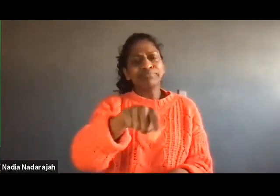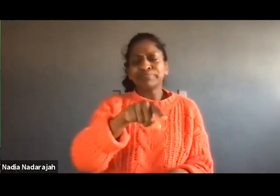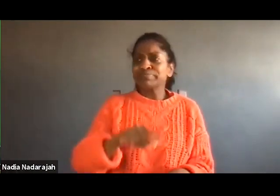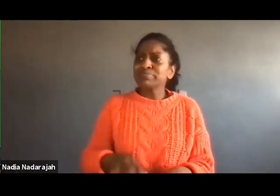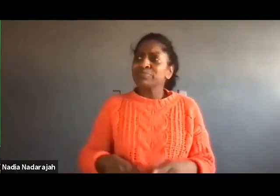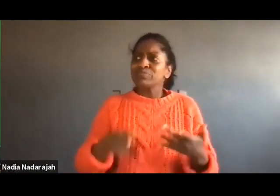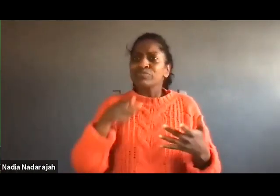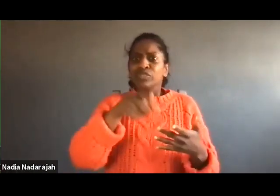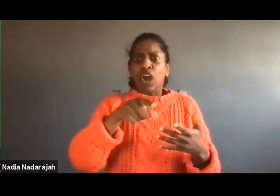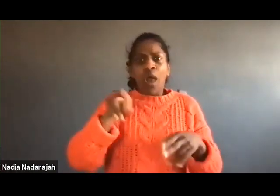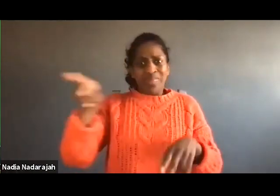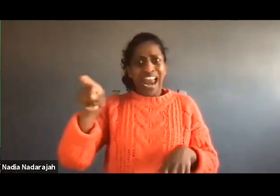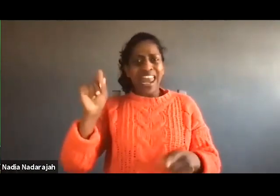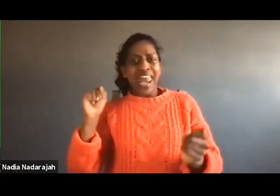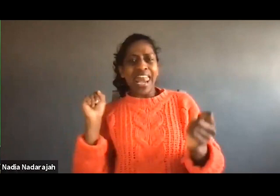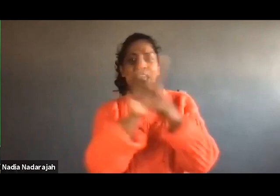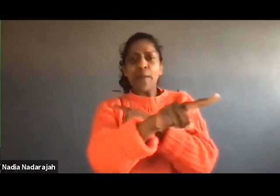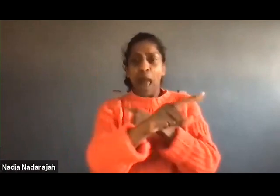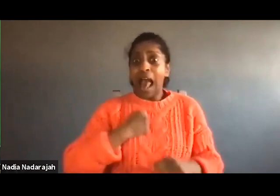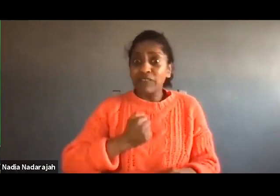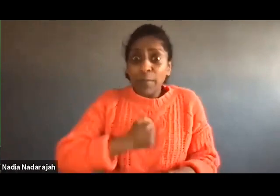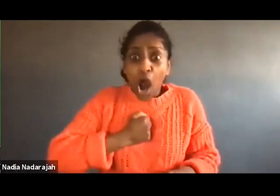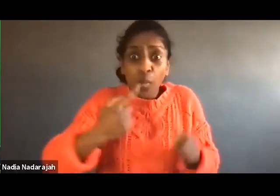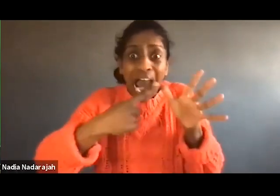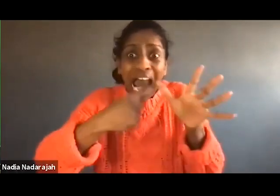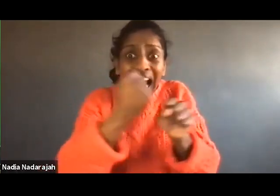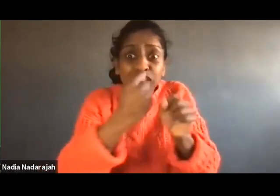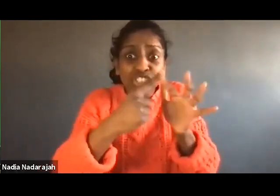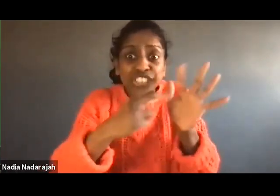And it's been quite a interesting journey, so to speak.